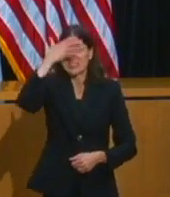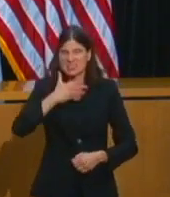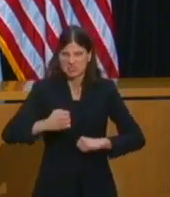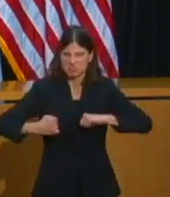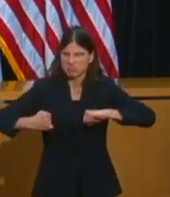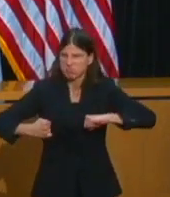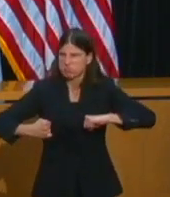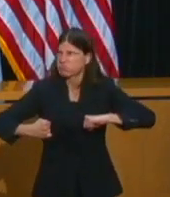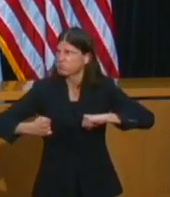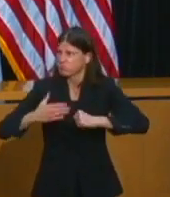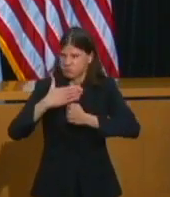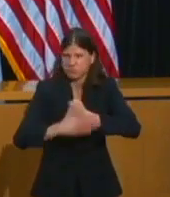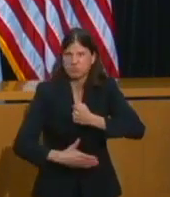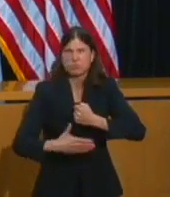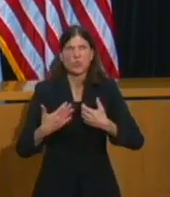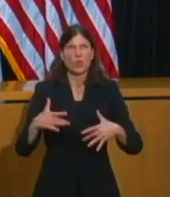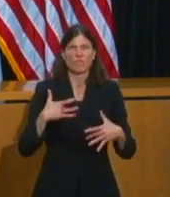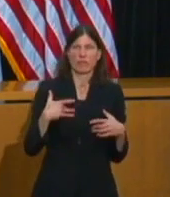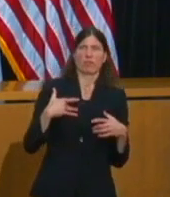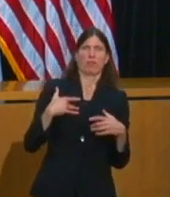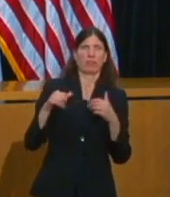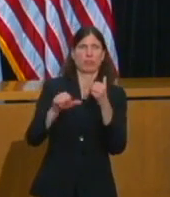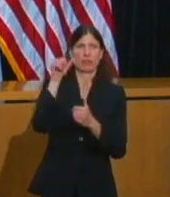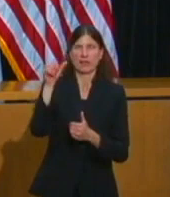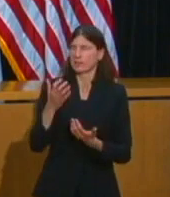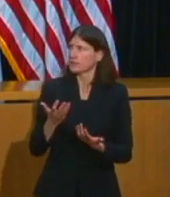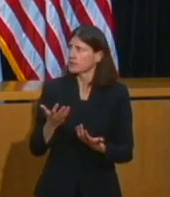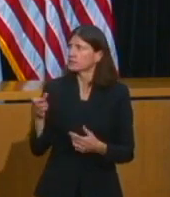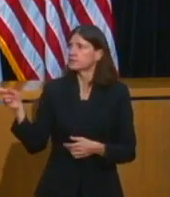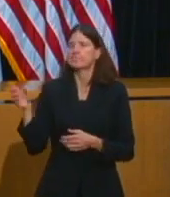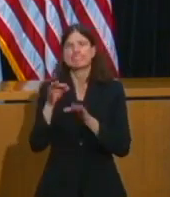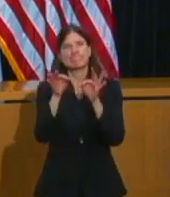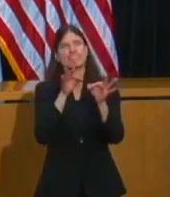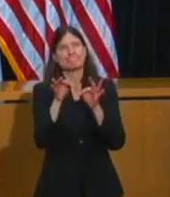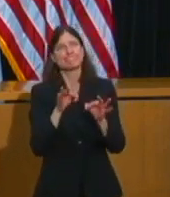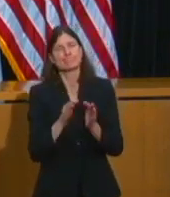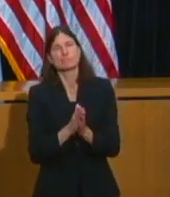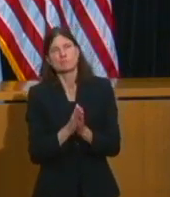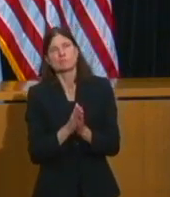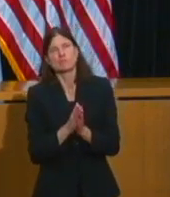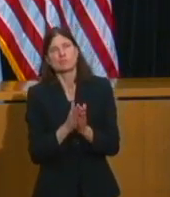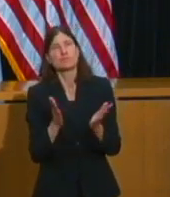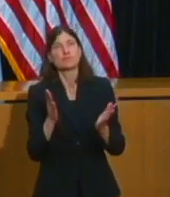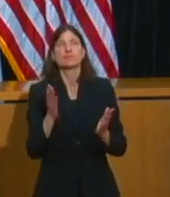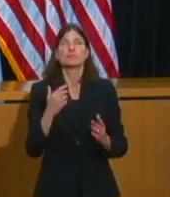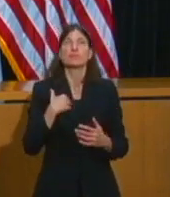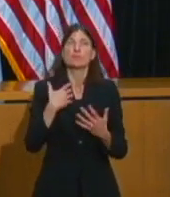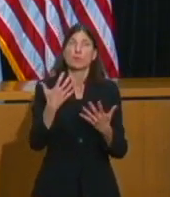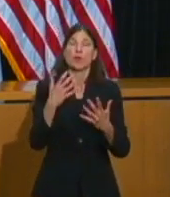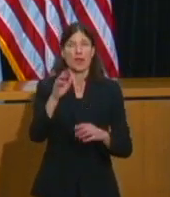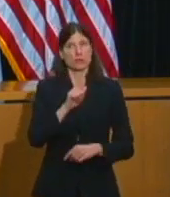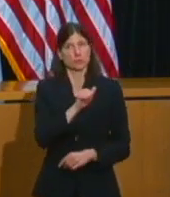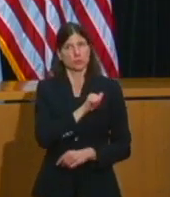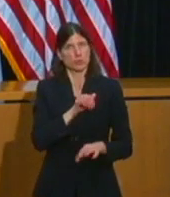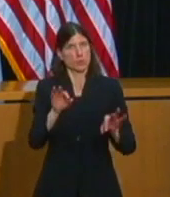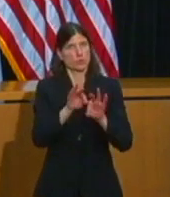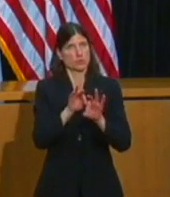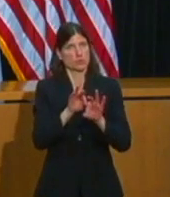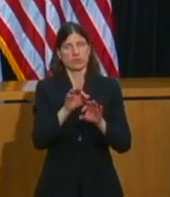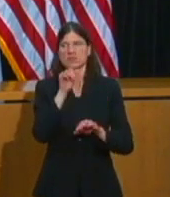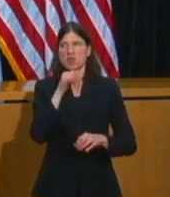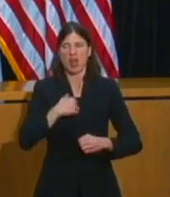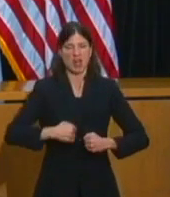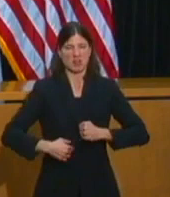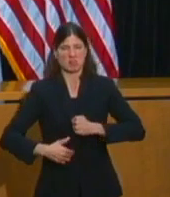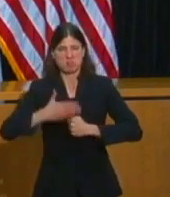protesters. I guess what I would say is that I think attitude has a lot more to do with this, and I said this the other day when somebody